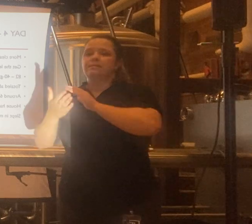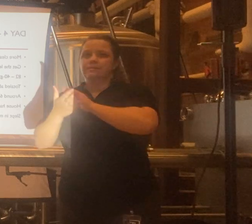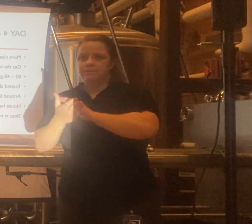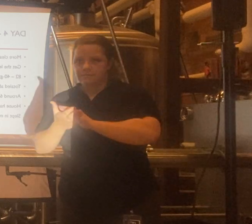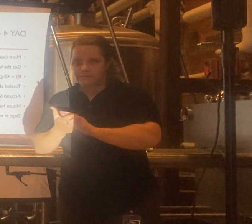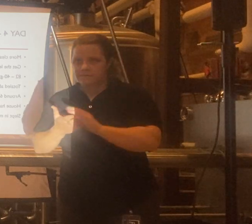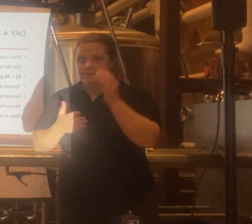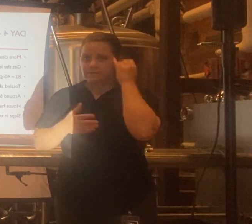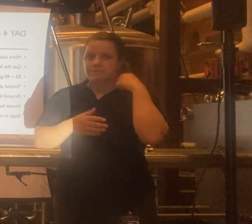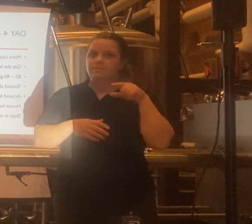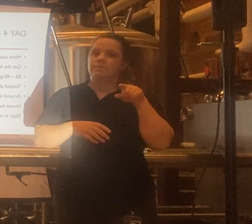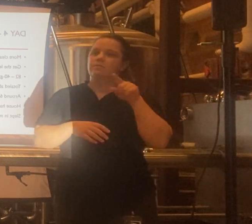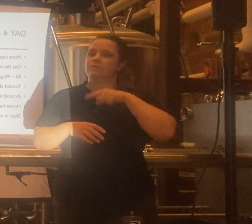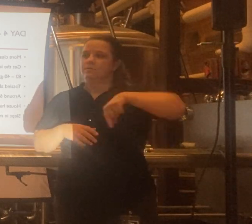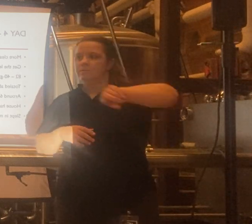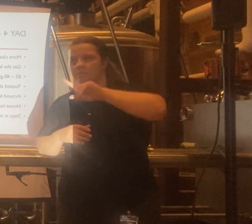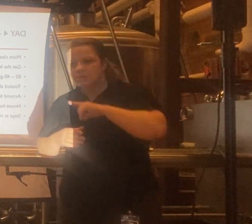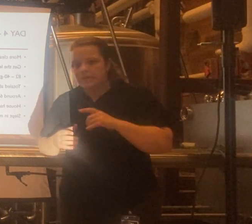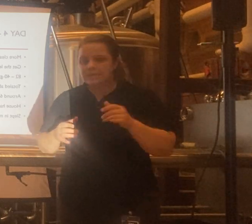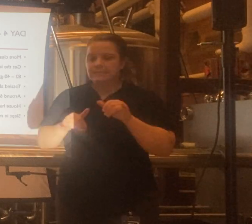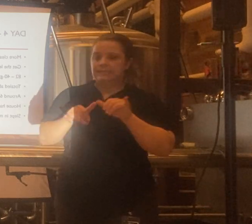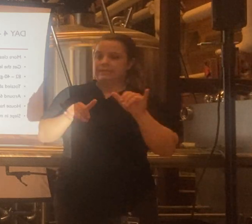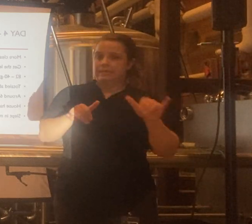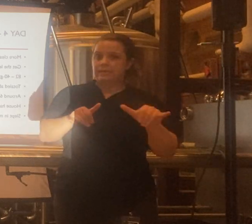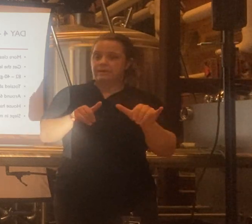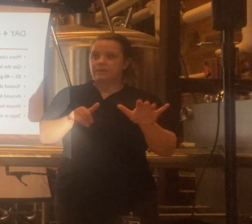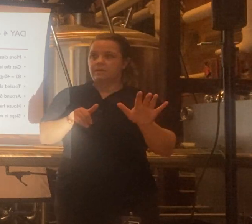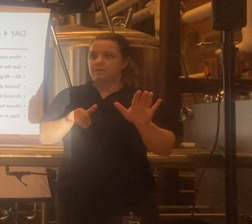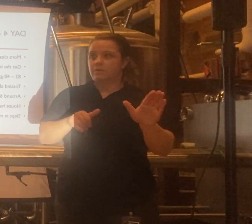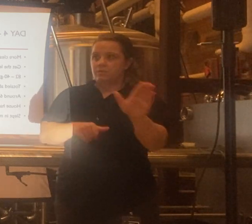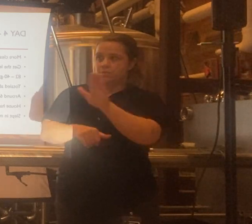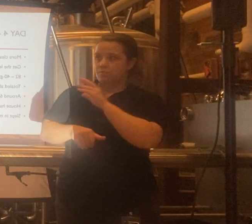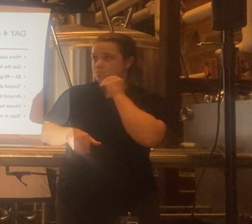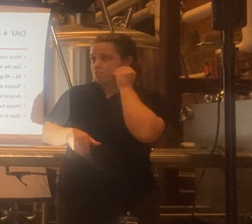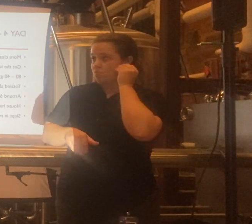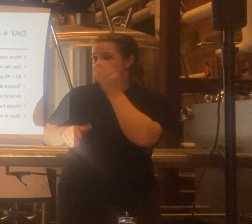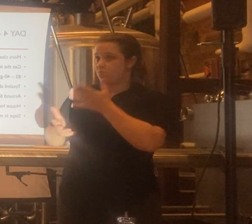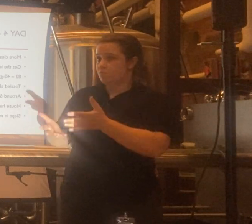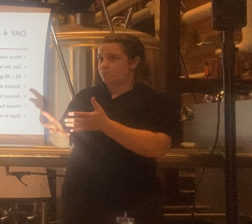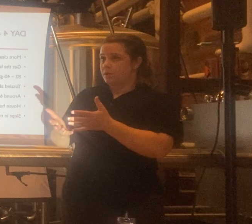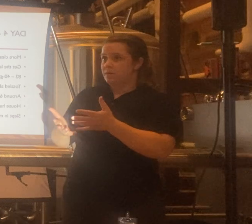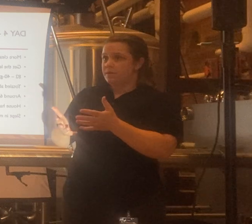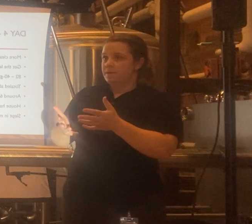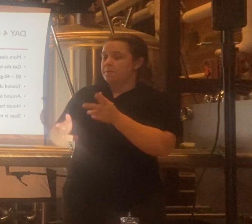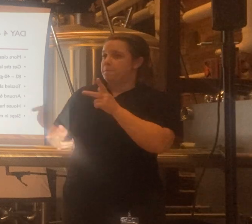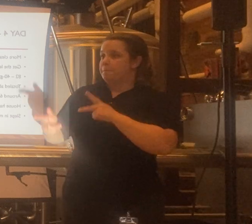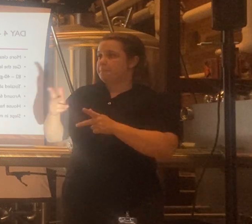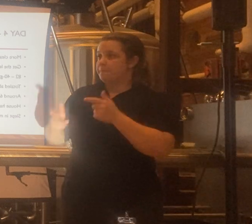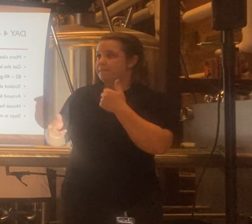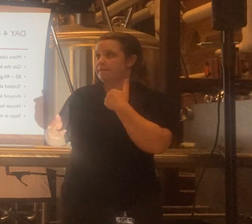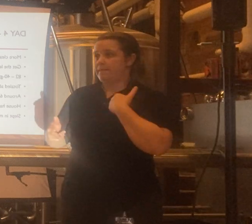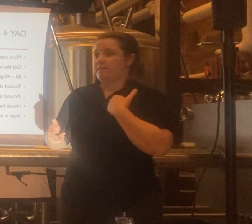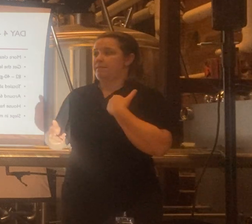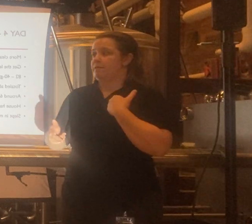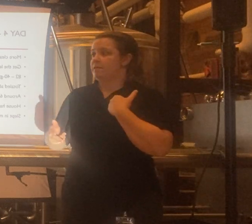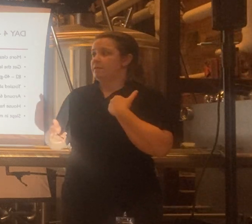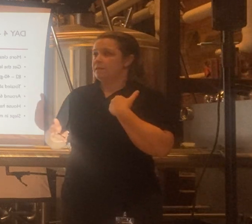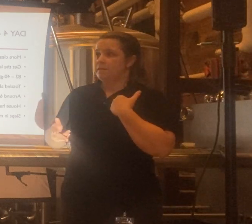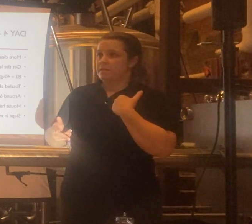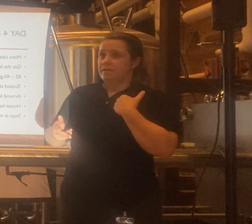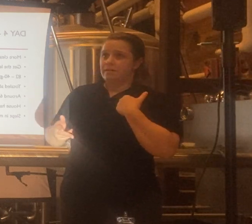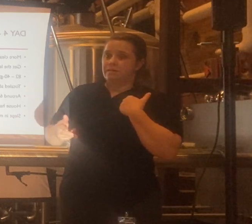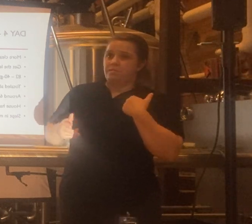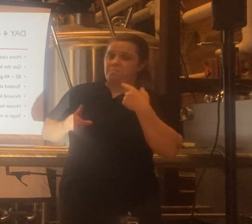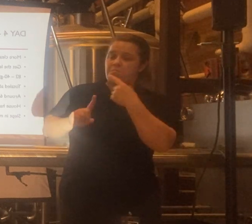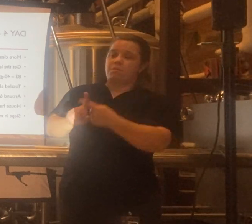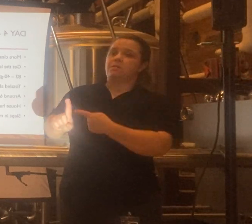through this kind of cleanup because, that's a lot of stuff. And people had piles for months, and I got smart and called a guy that I had gotten a bin from. He